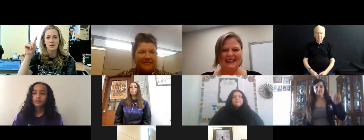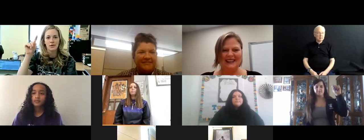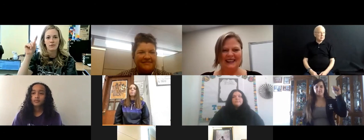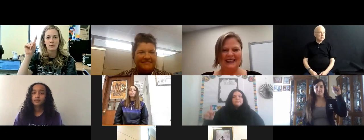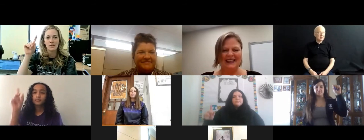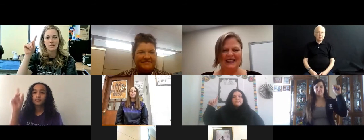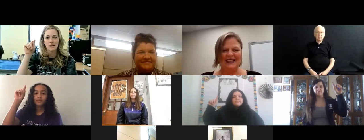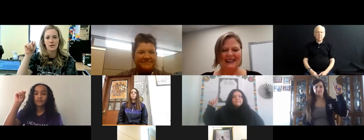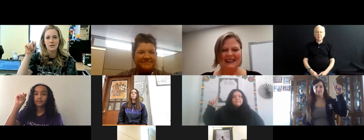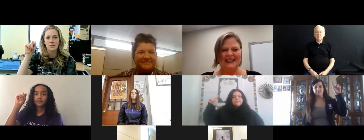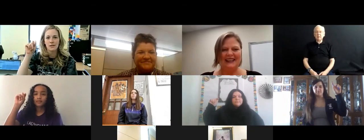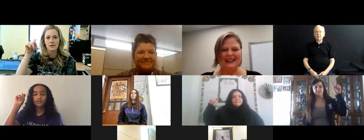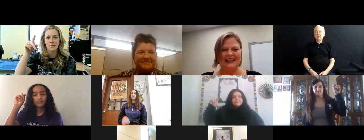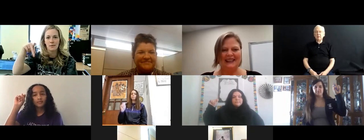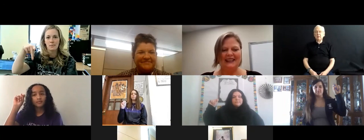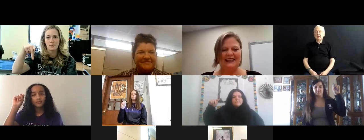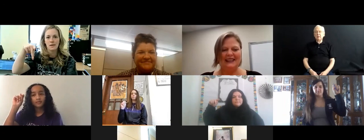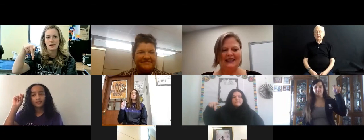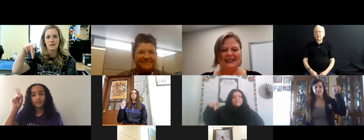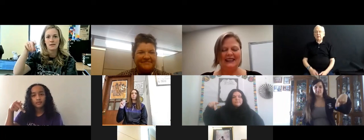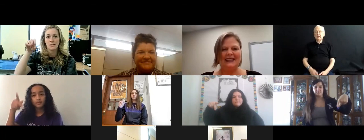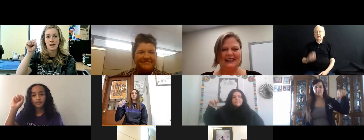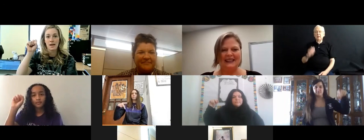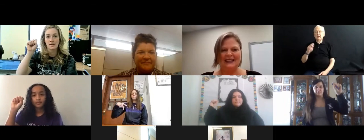sounds good. So everybody together.